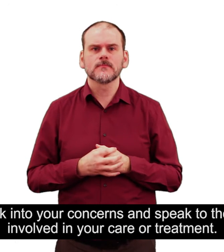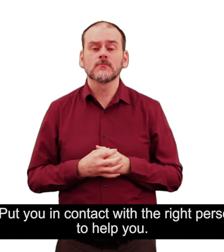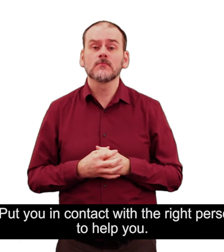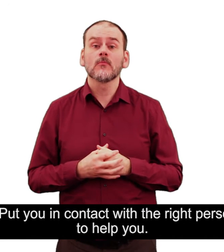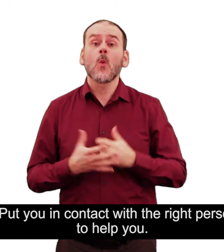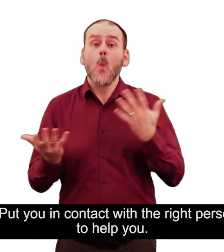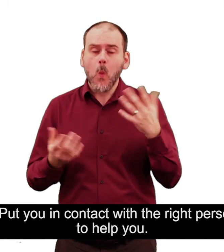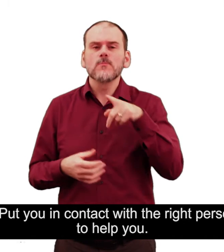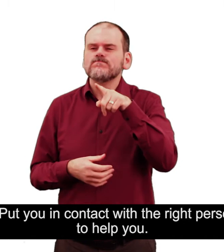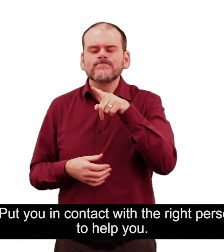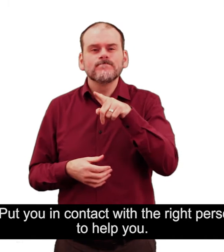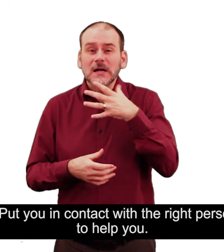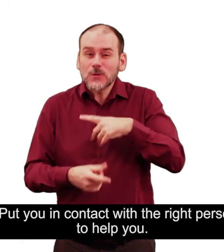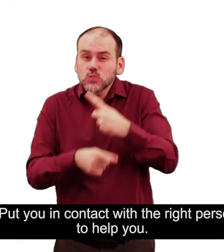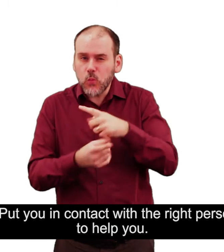Put you in contact with the right person to help you.